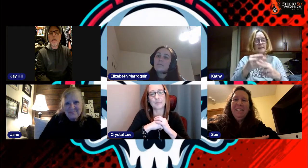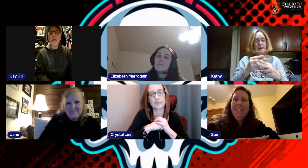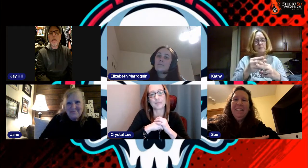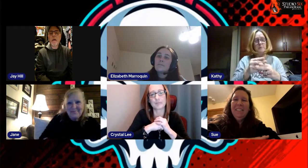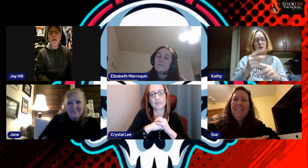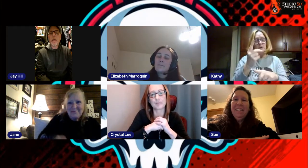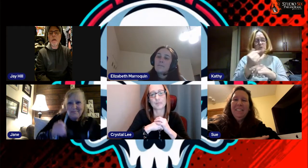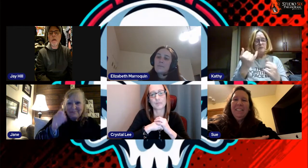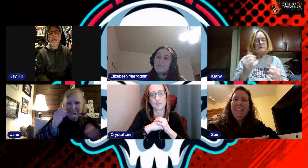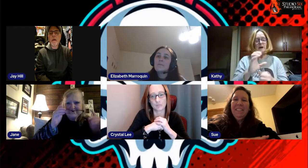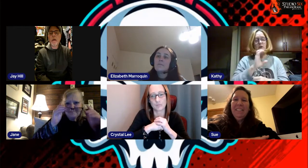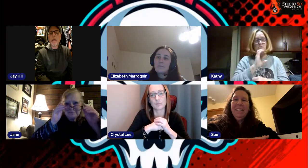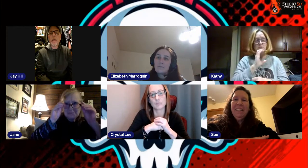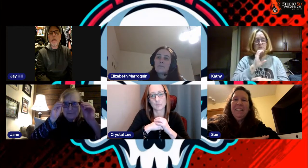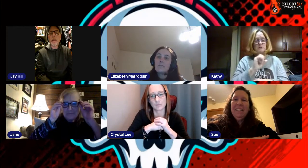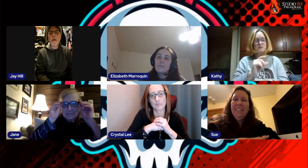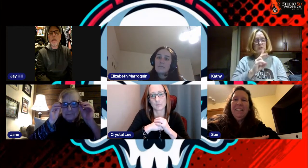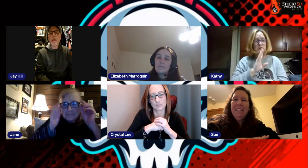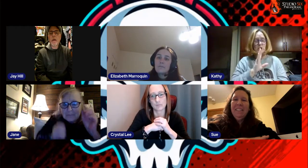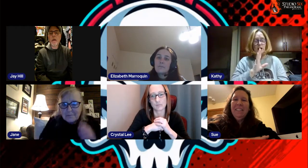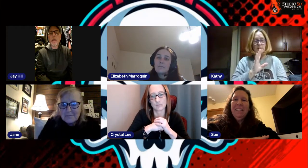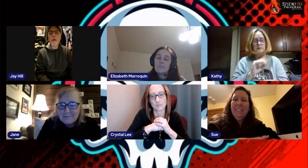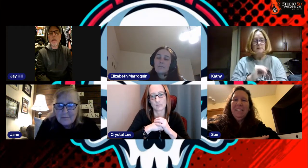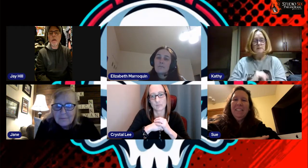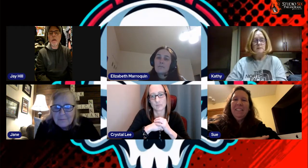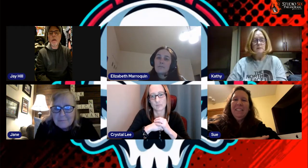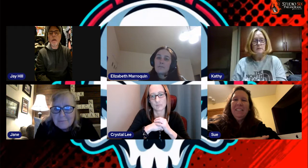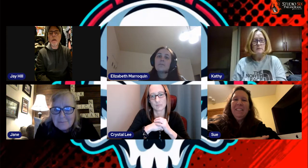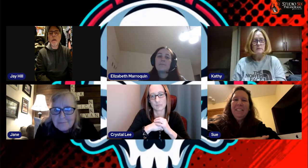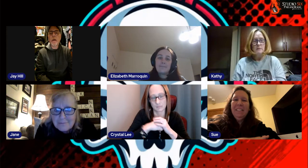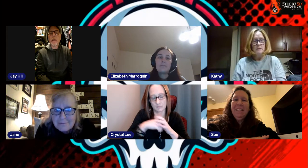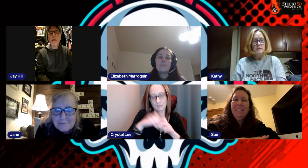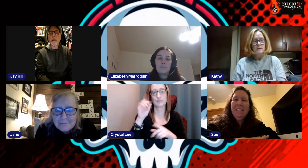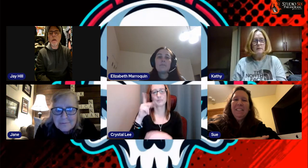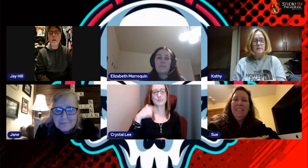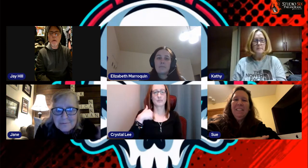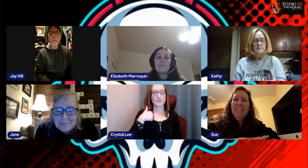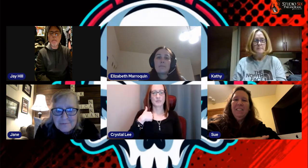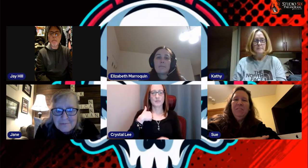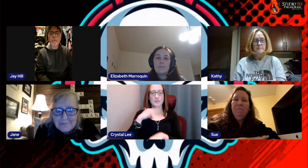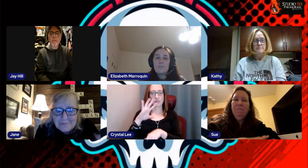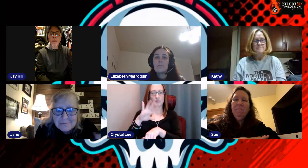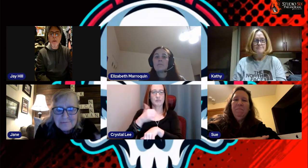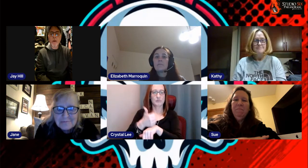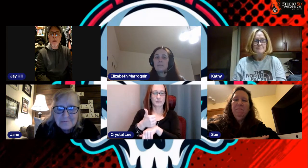talking's name. So right now, Crystal is gonna talk. Okay.